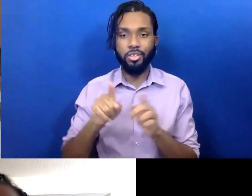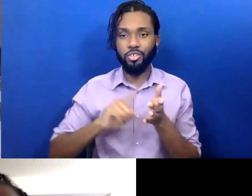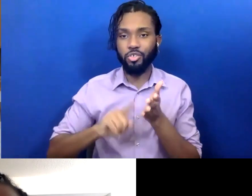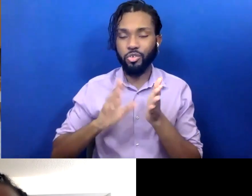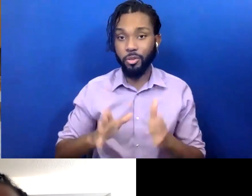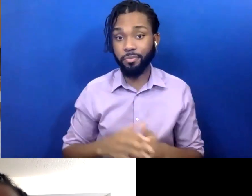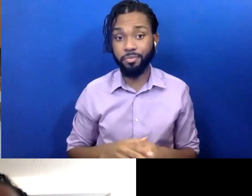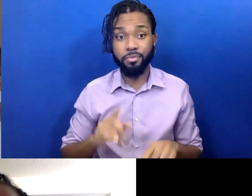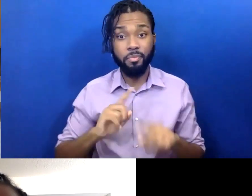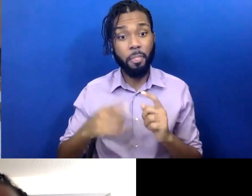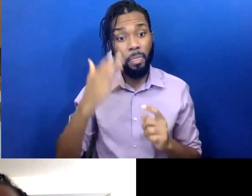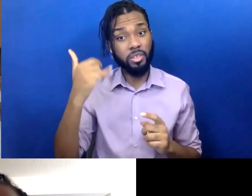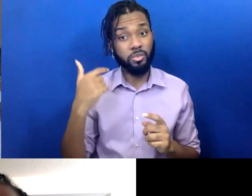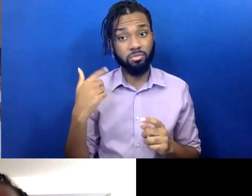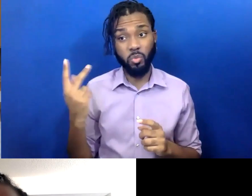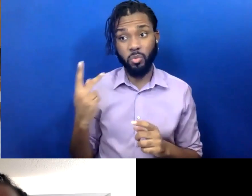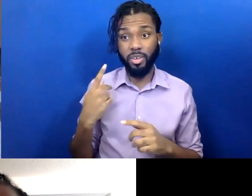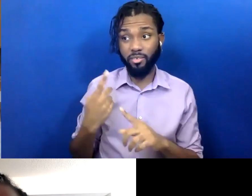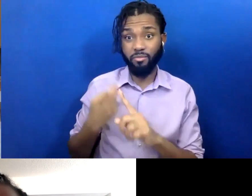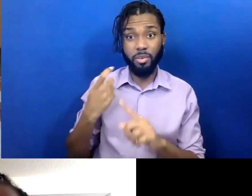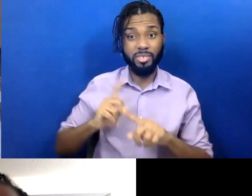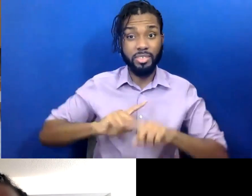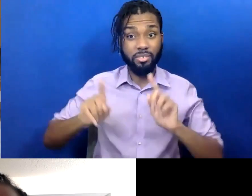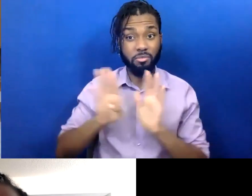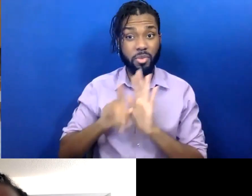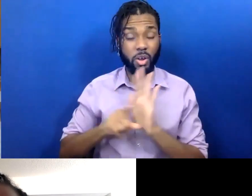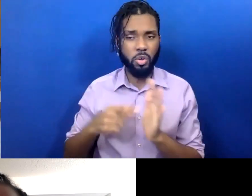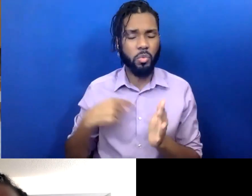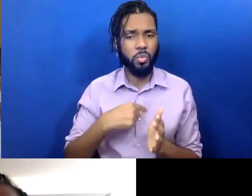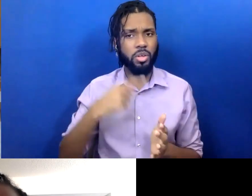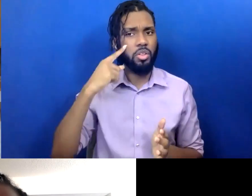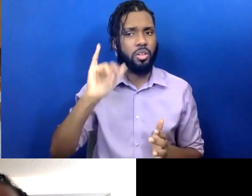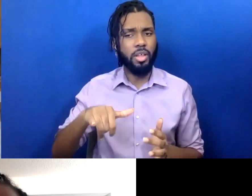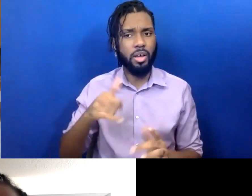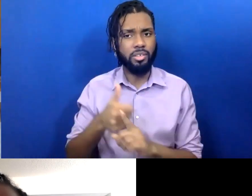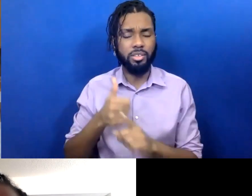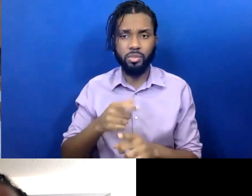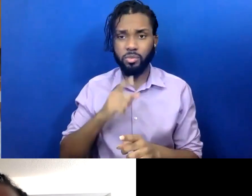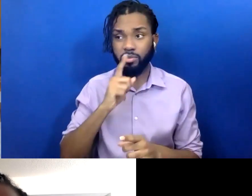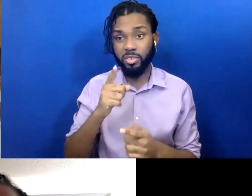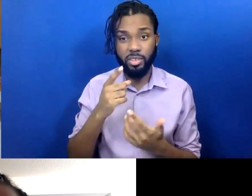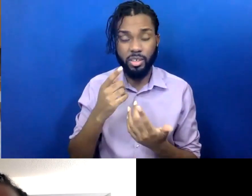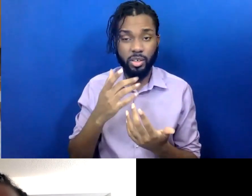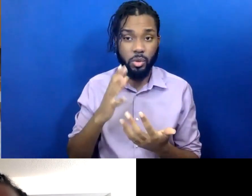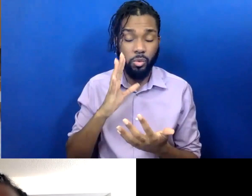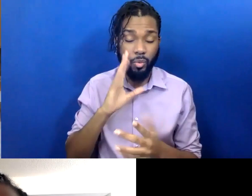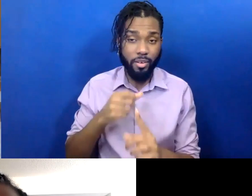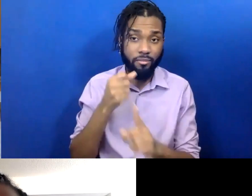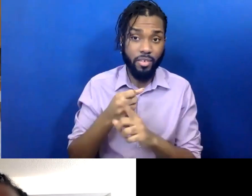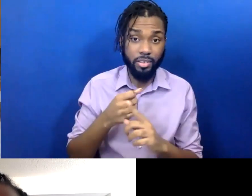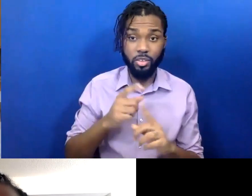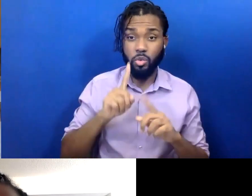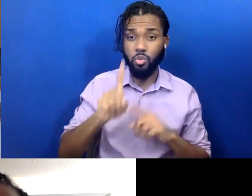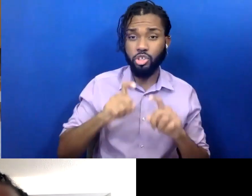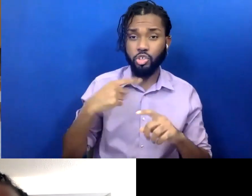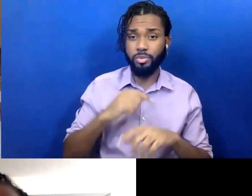because we had come from such different backgrounds, we saw that it was necessary to address how that affects the questions that we form in the first place. And